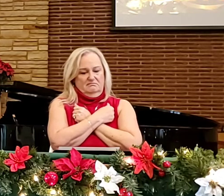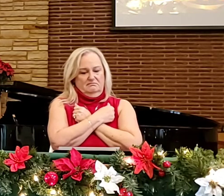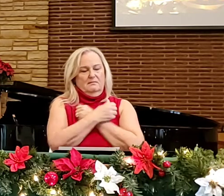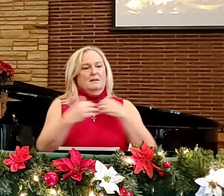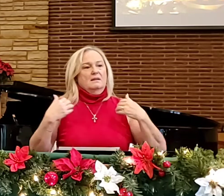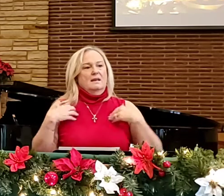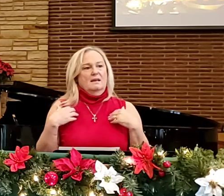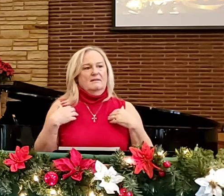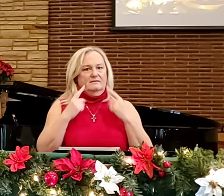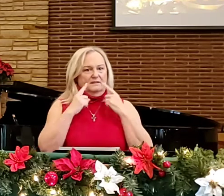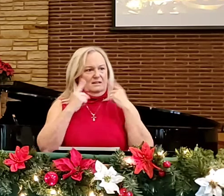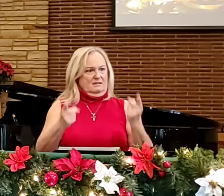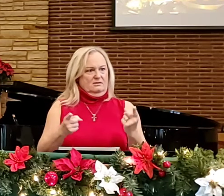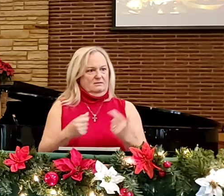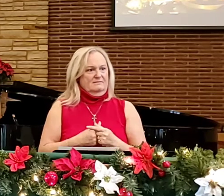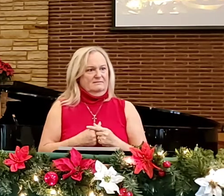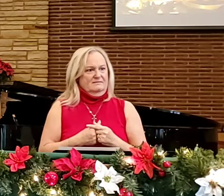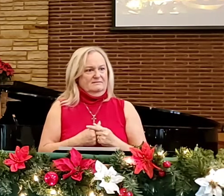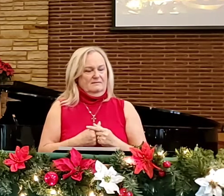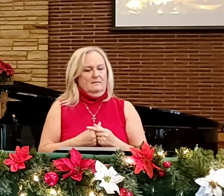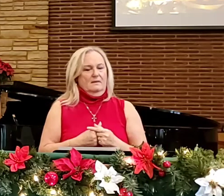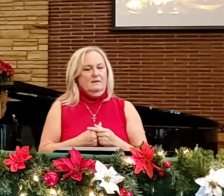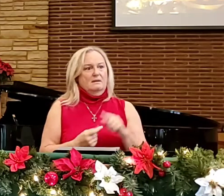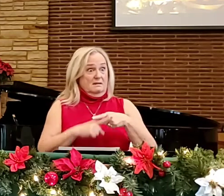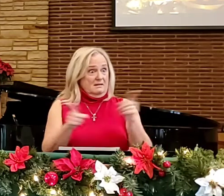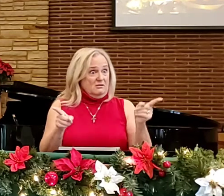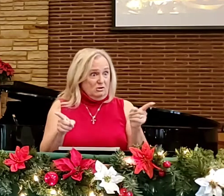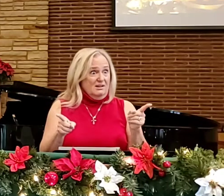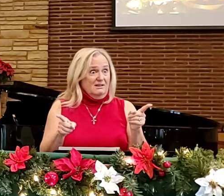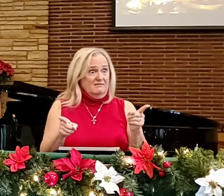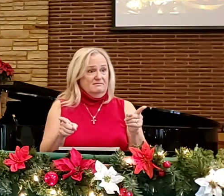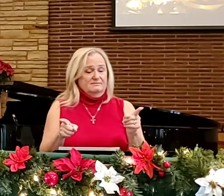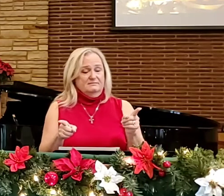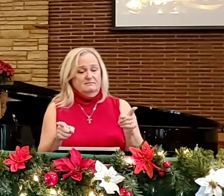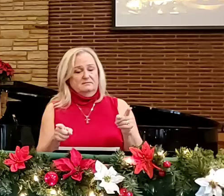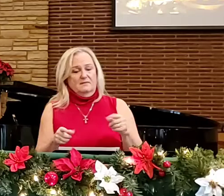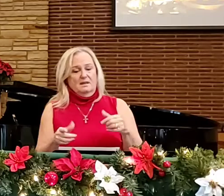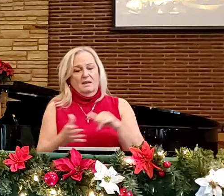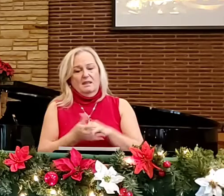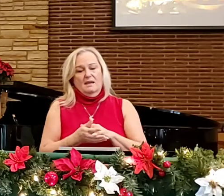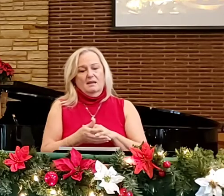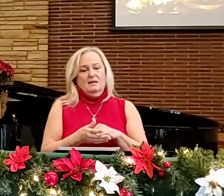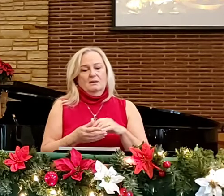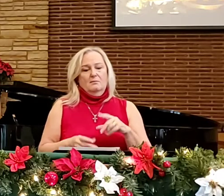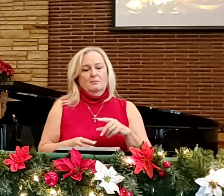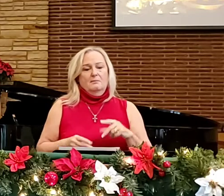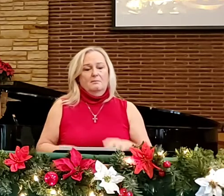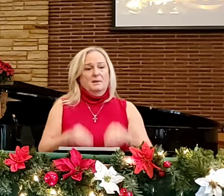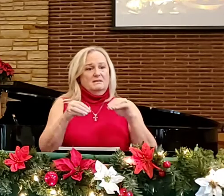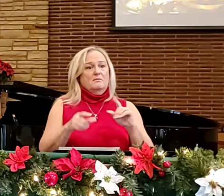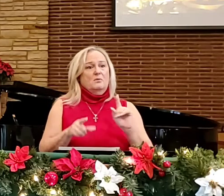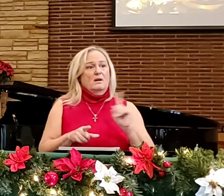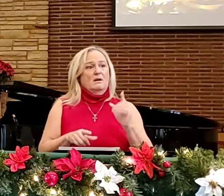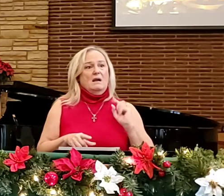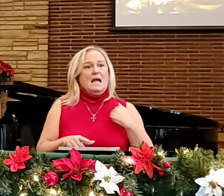have a solution, an alternative that picks up where our love falls